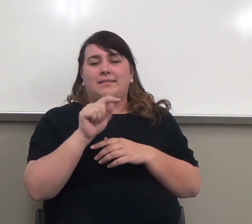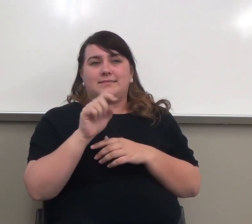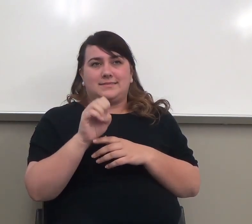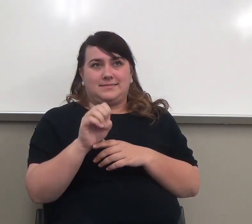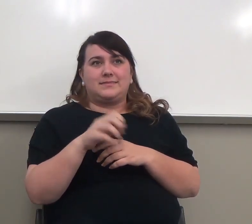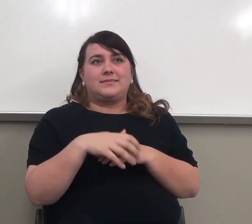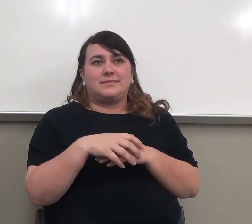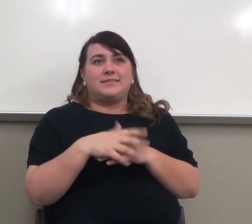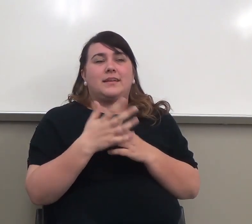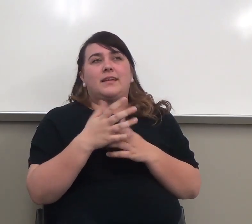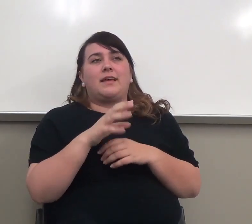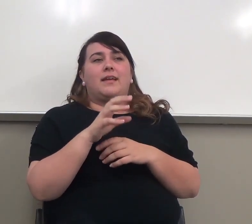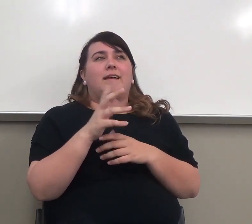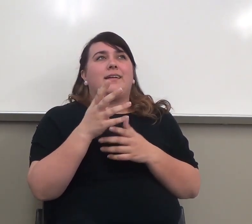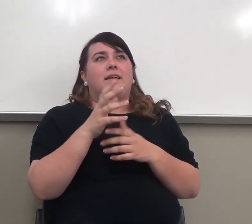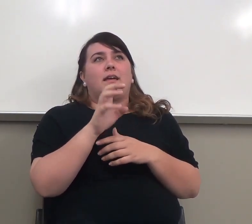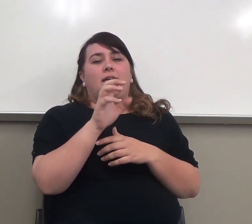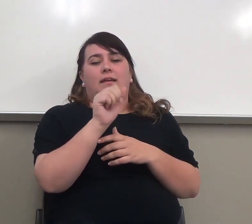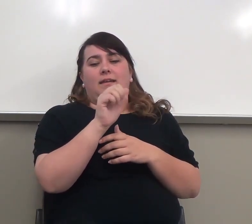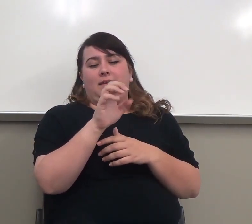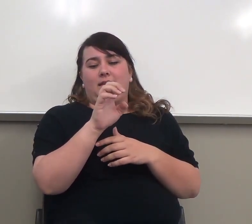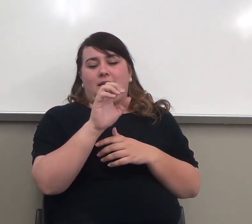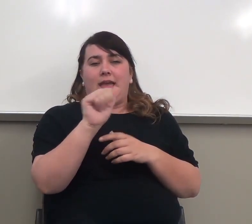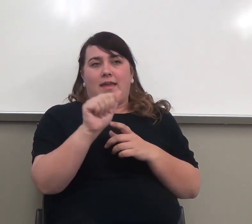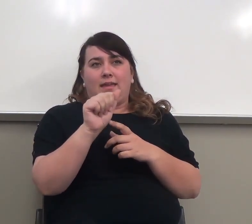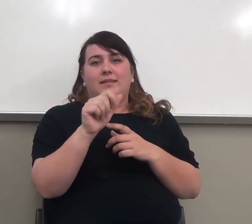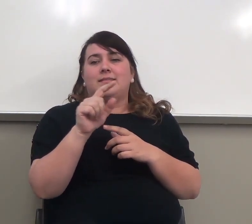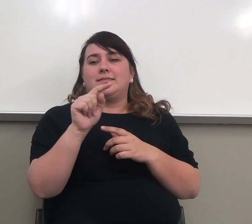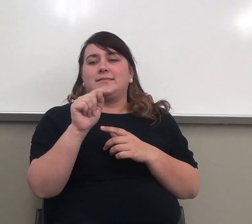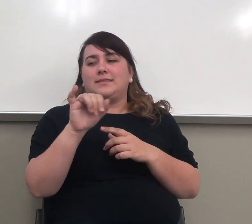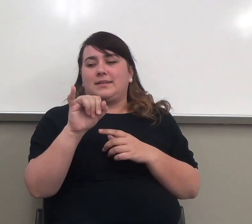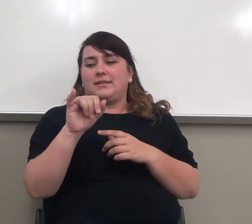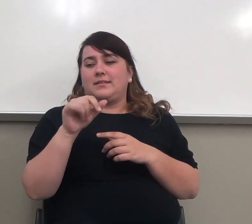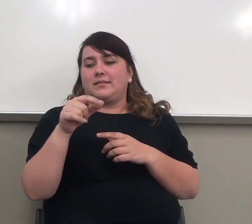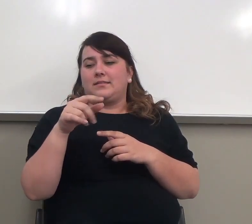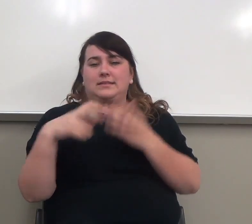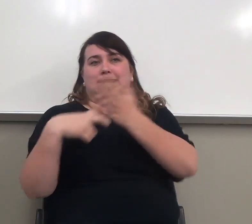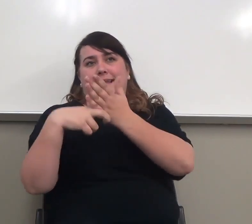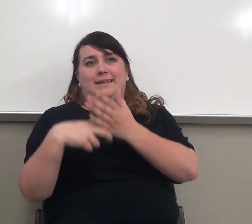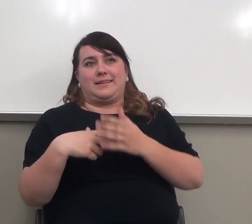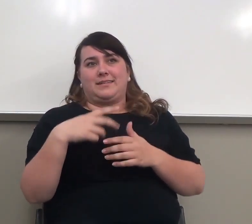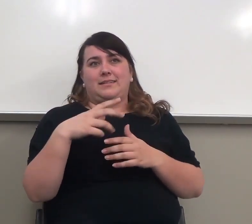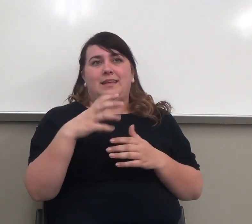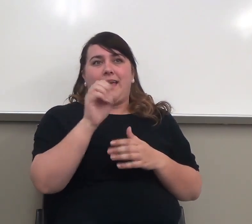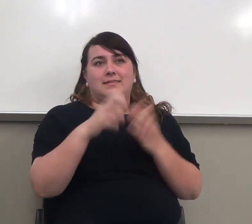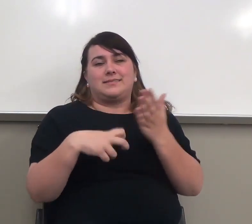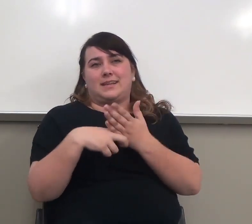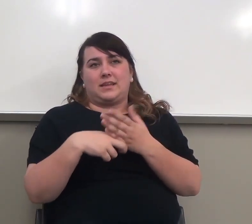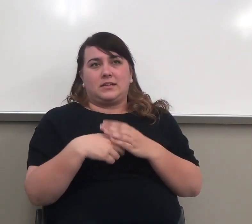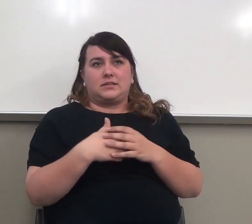Etiquette. And what does that mean? What's etiquette? Class etiquette. So it says you